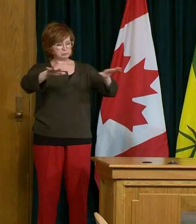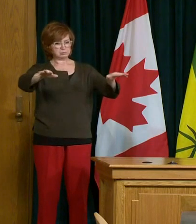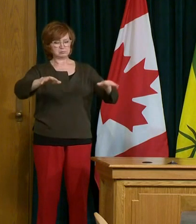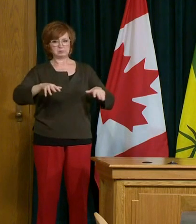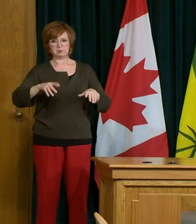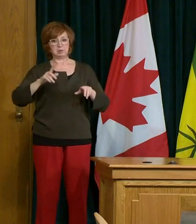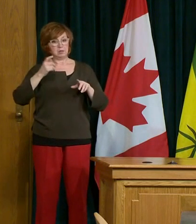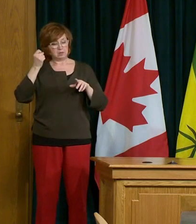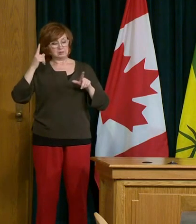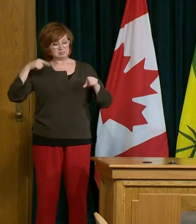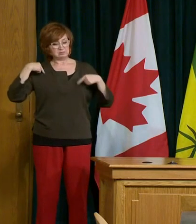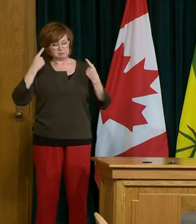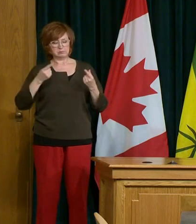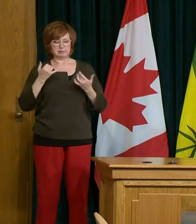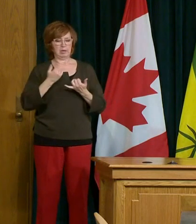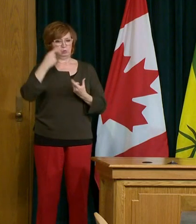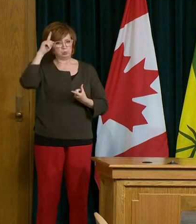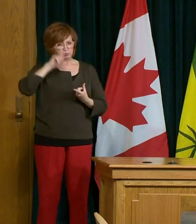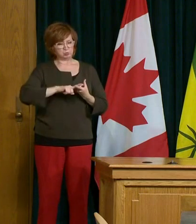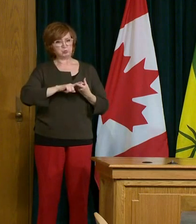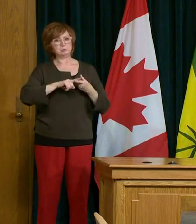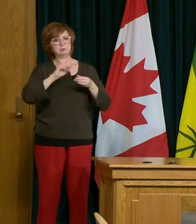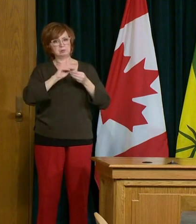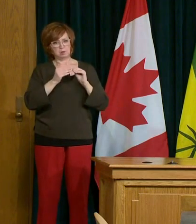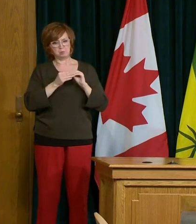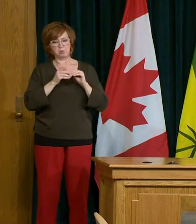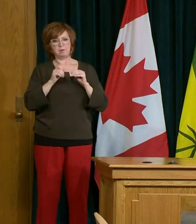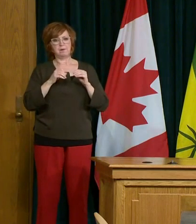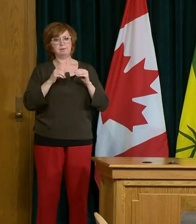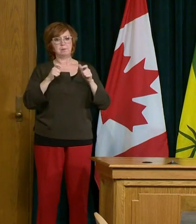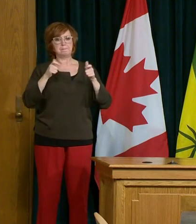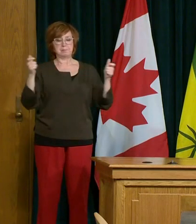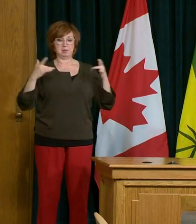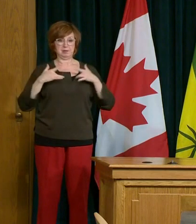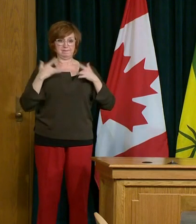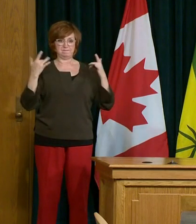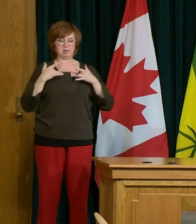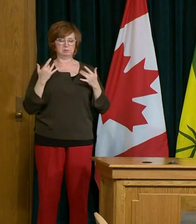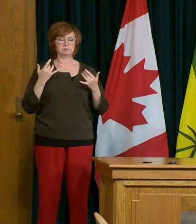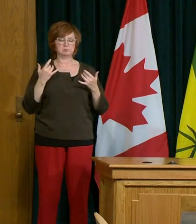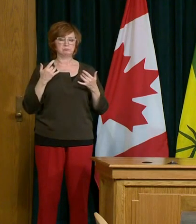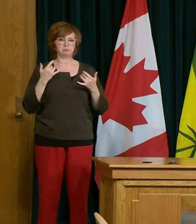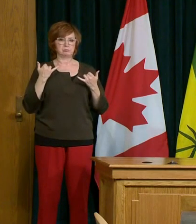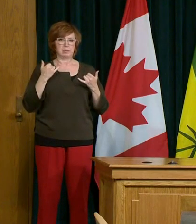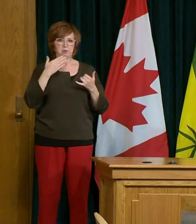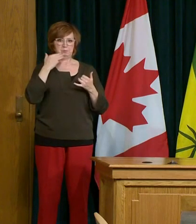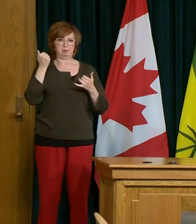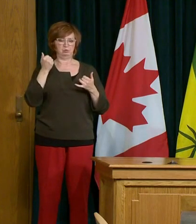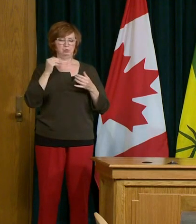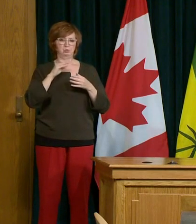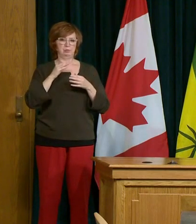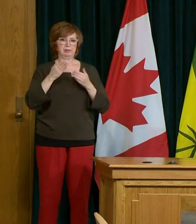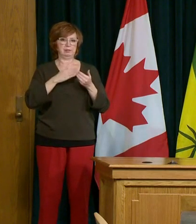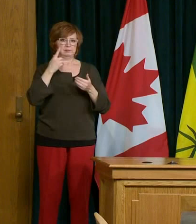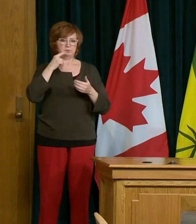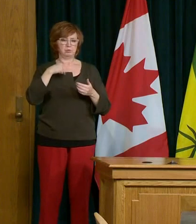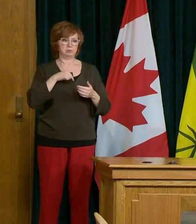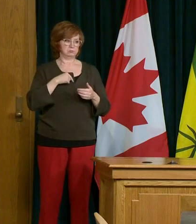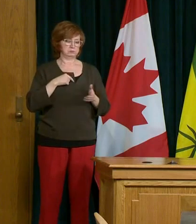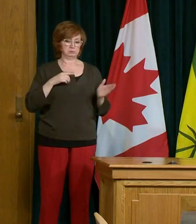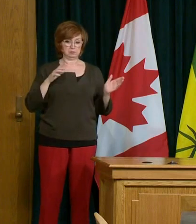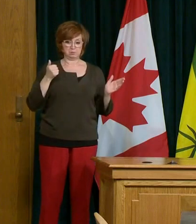gatherings, that did come down. But now in a community outbreak setting, sometimes that can be very challenging. I would just say, in